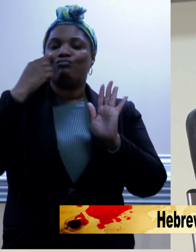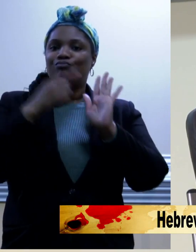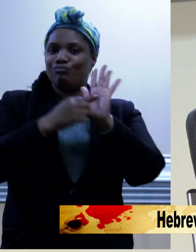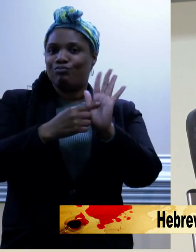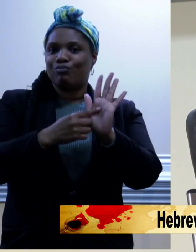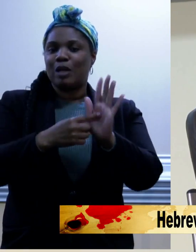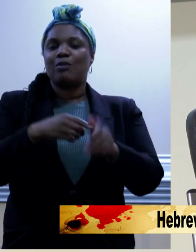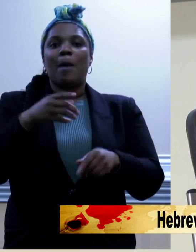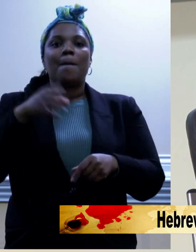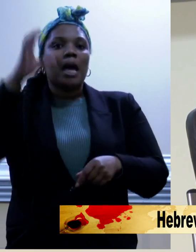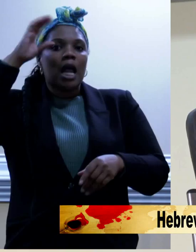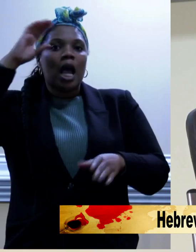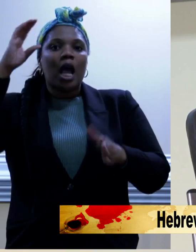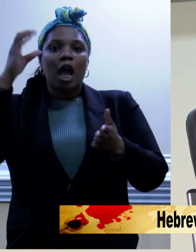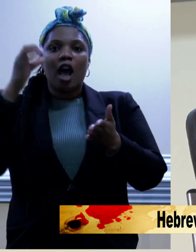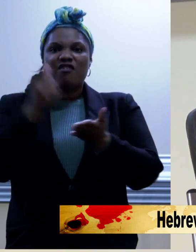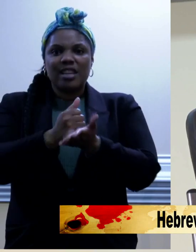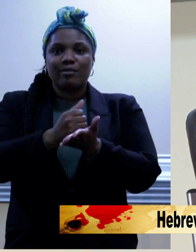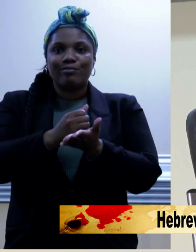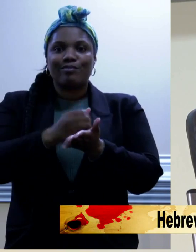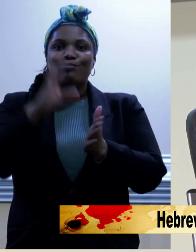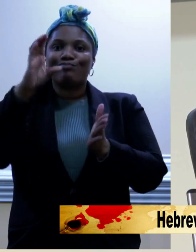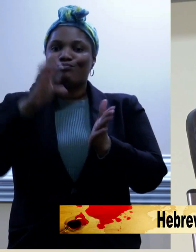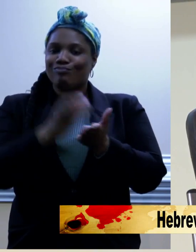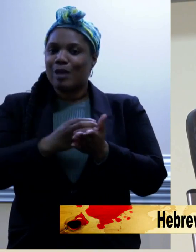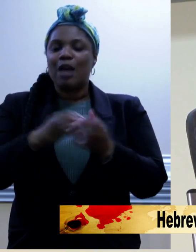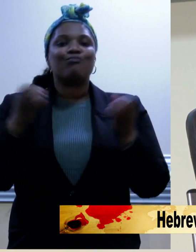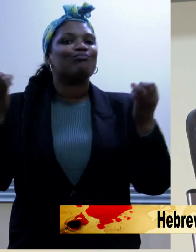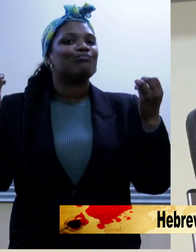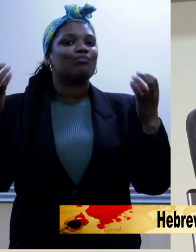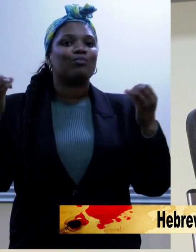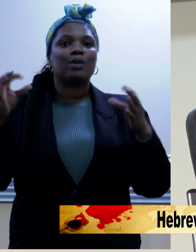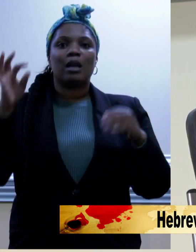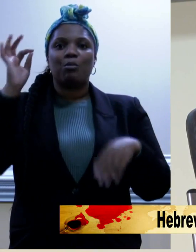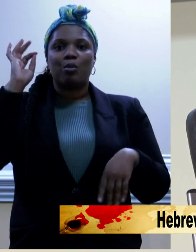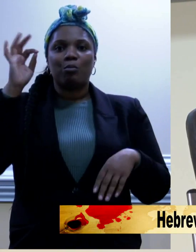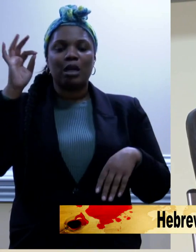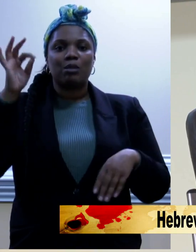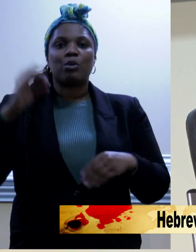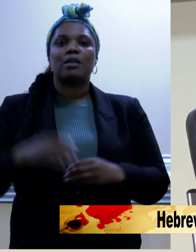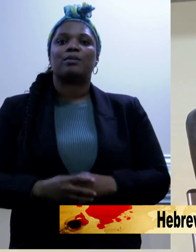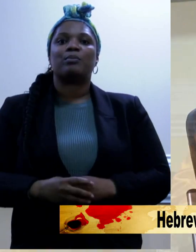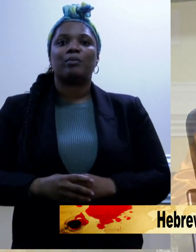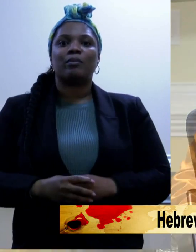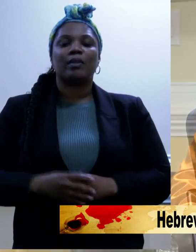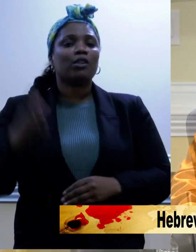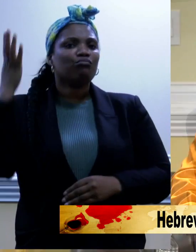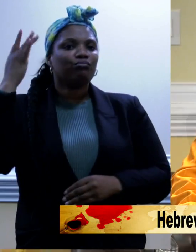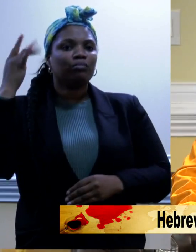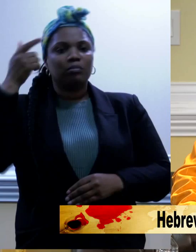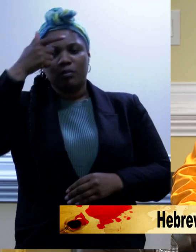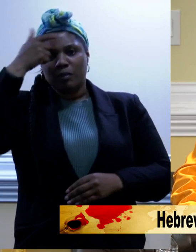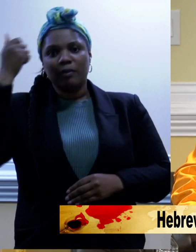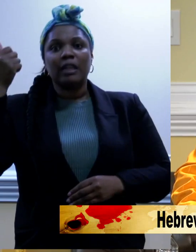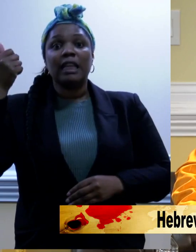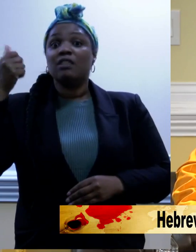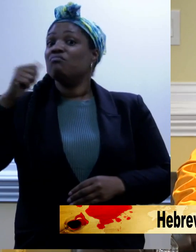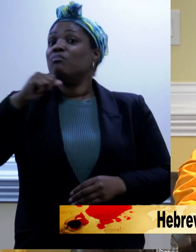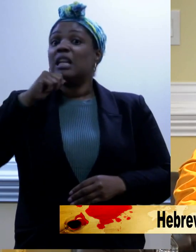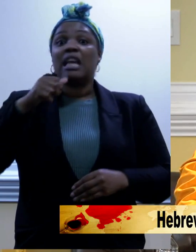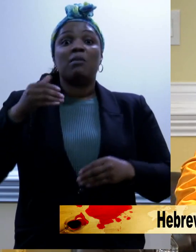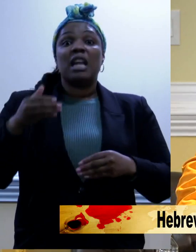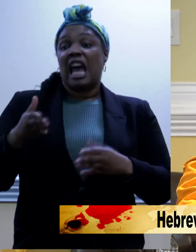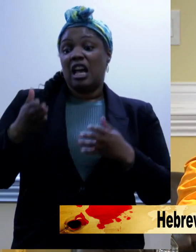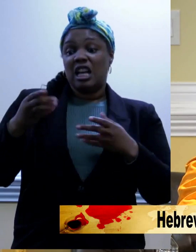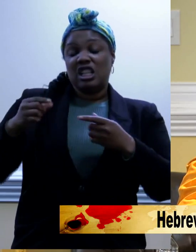covenant made with Jesus. Go ahead and read. And they truly were many priests. And they pretty was truly was many priests. Why? Because they were not